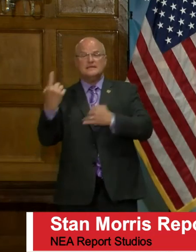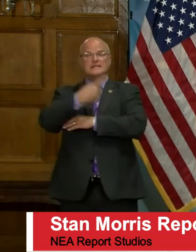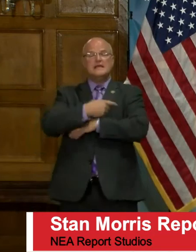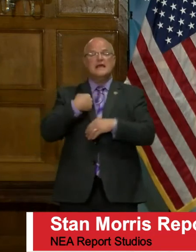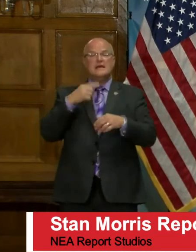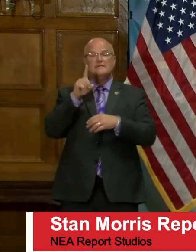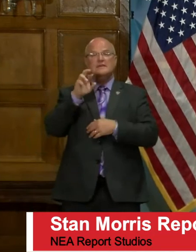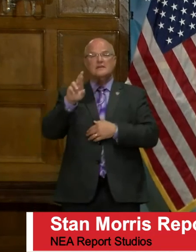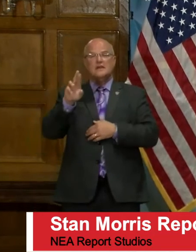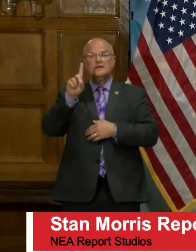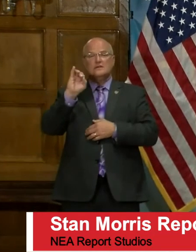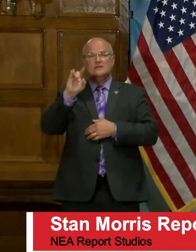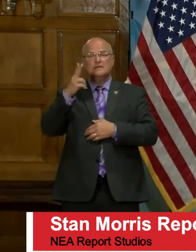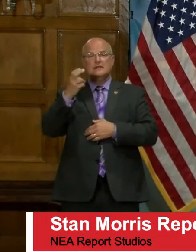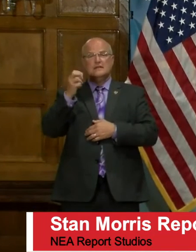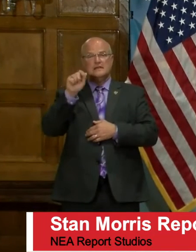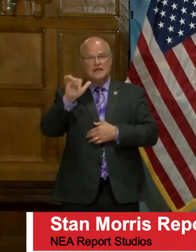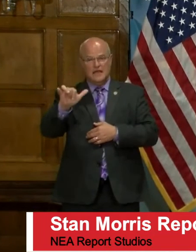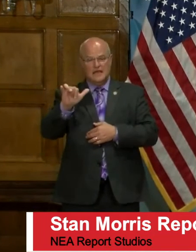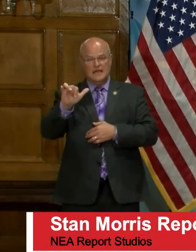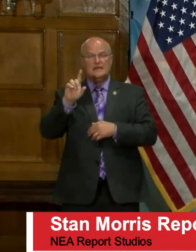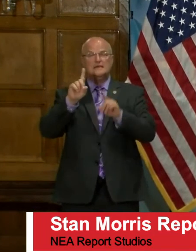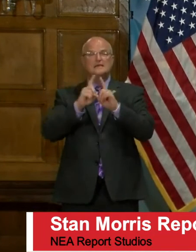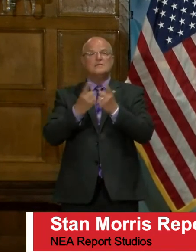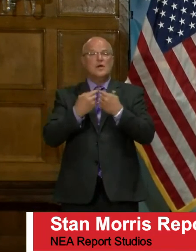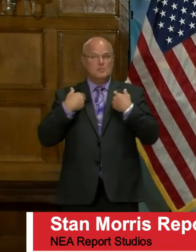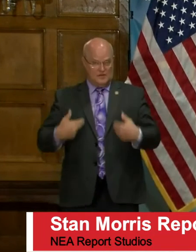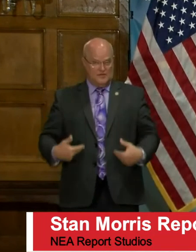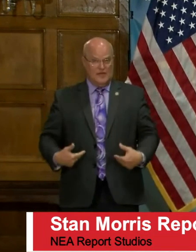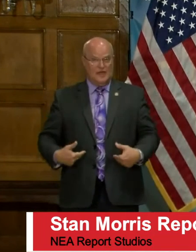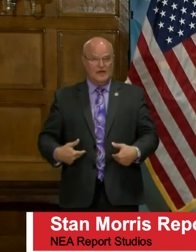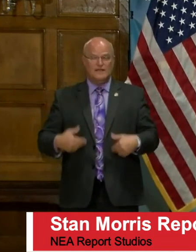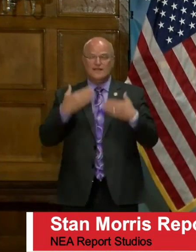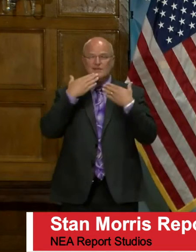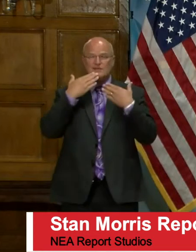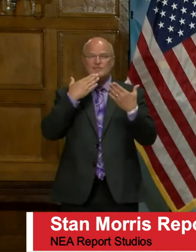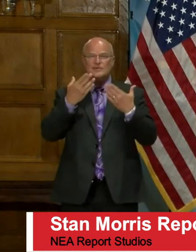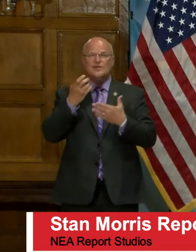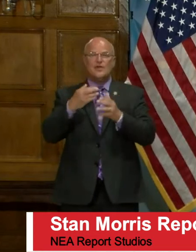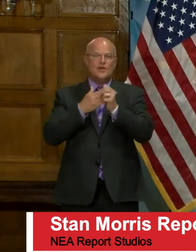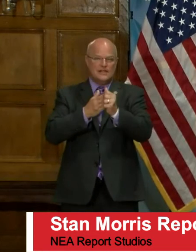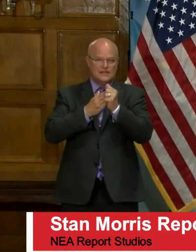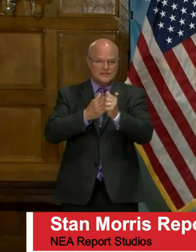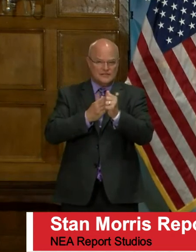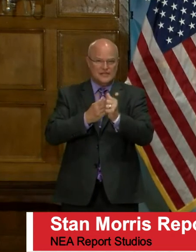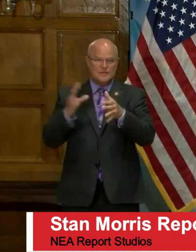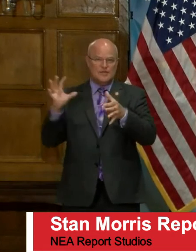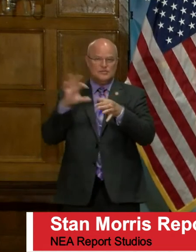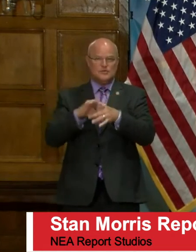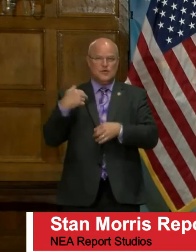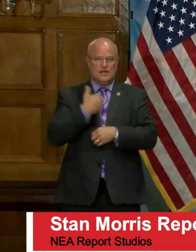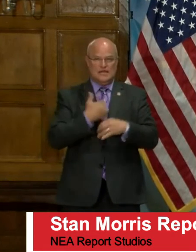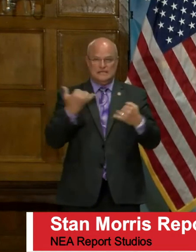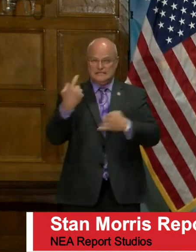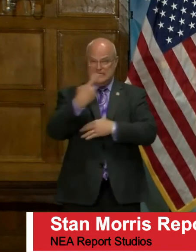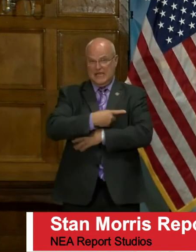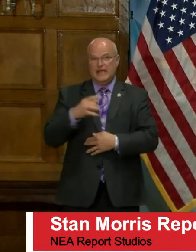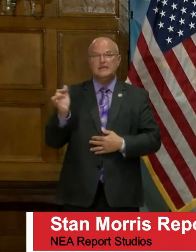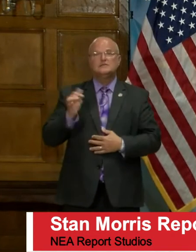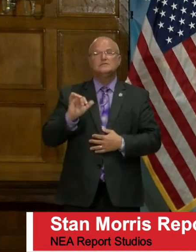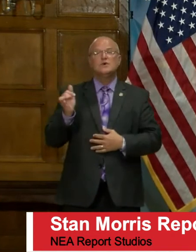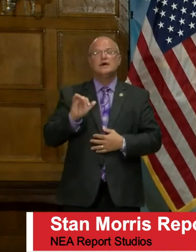also Dr. Dillahay of the Department of Health, and appreciate her leadership and her joining us today as